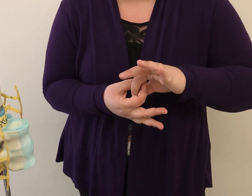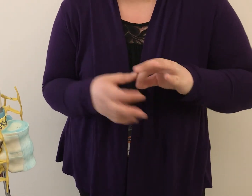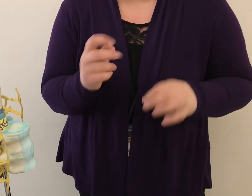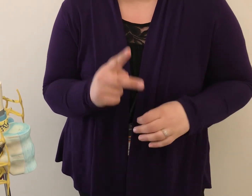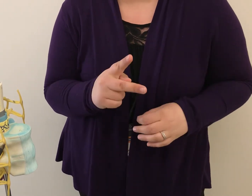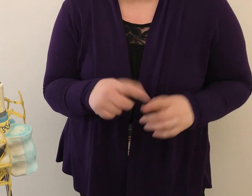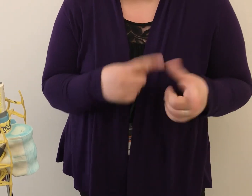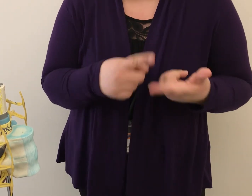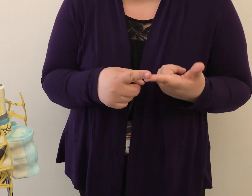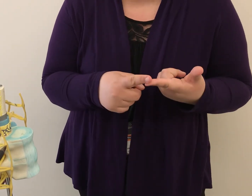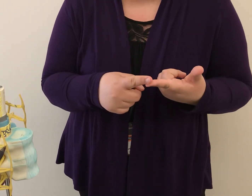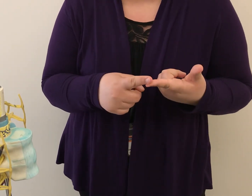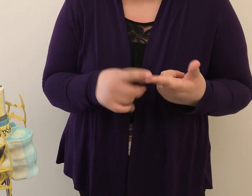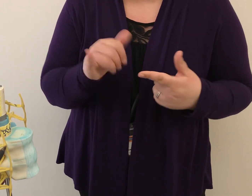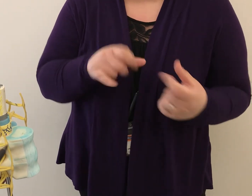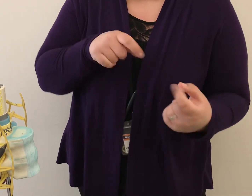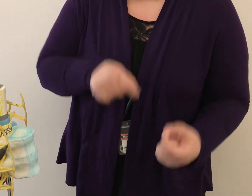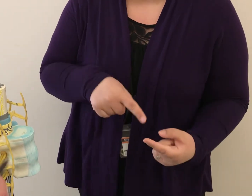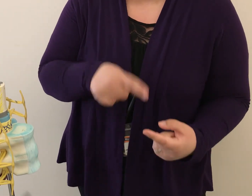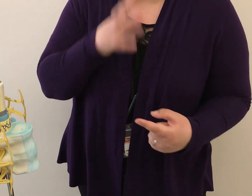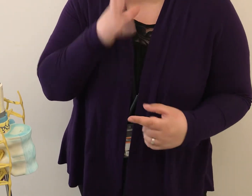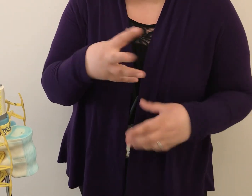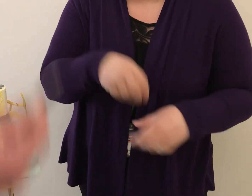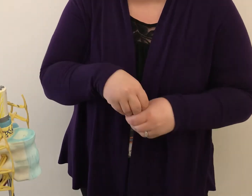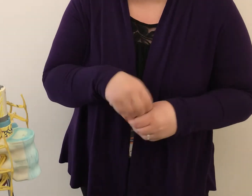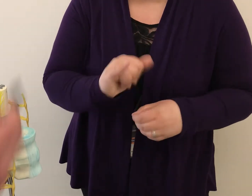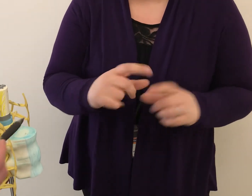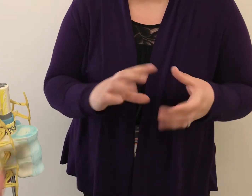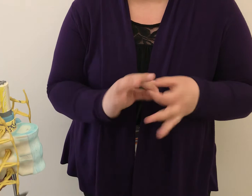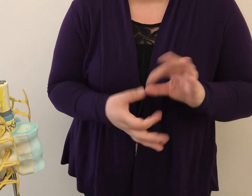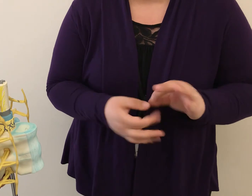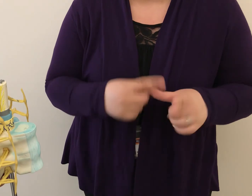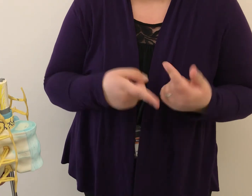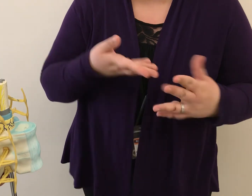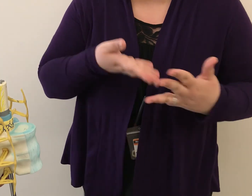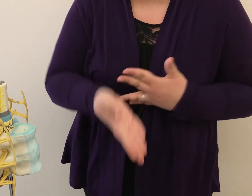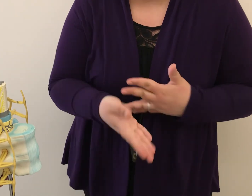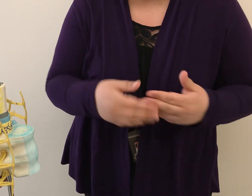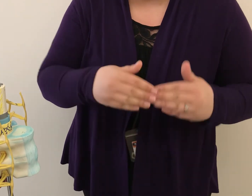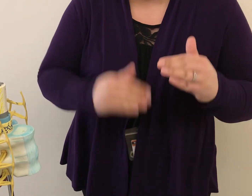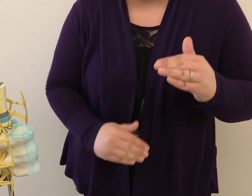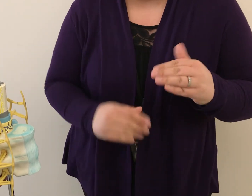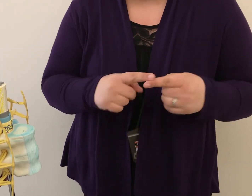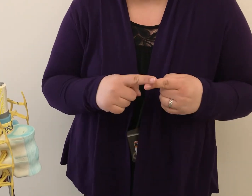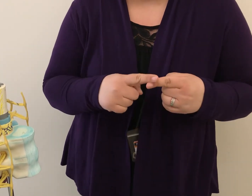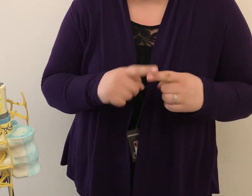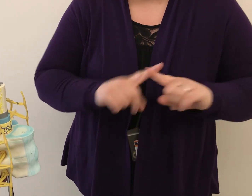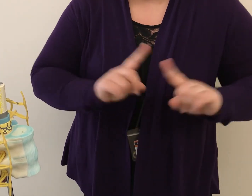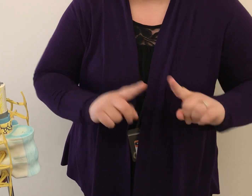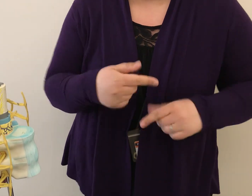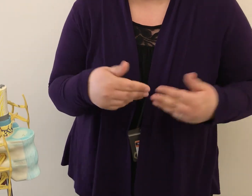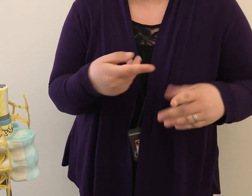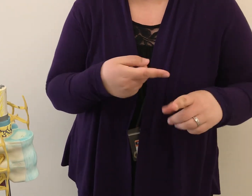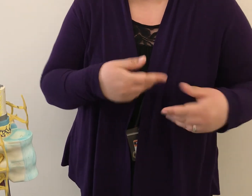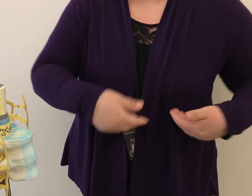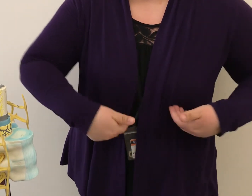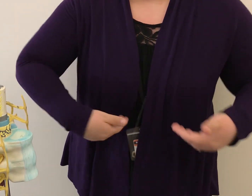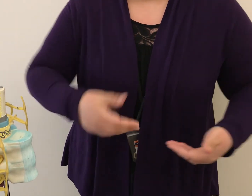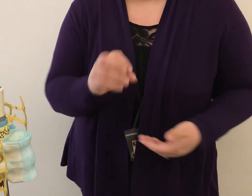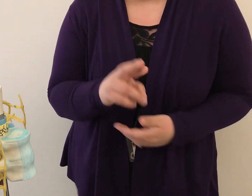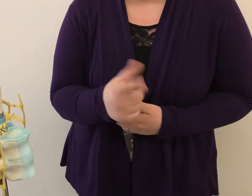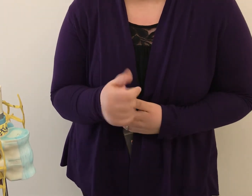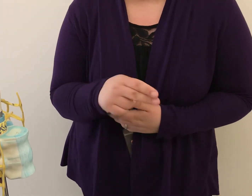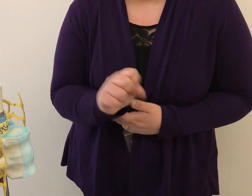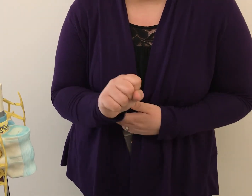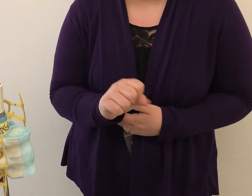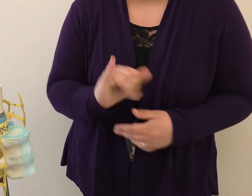Right, and then it would, its synapse would be in the chain and go above or below into those organs. Okay, the alternative to